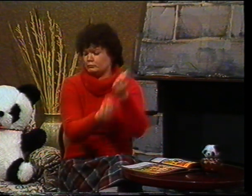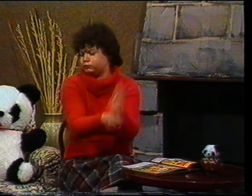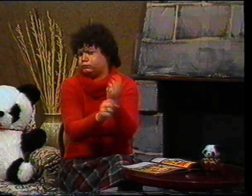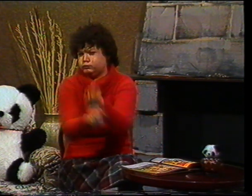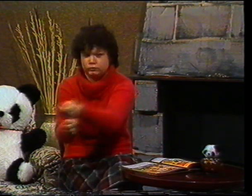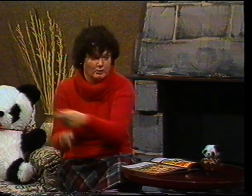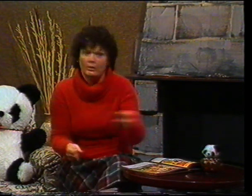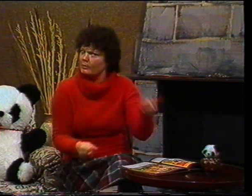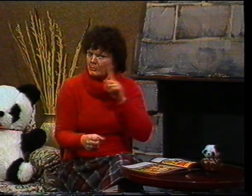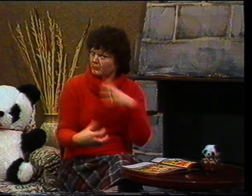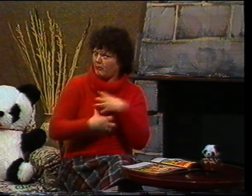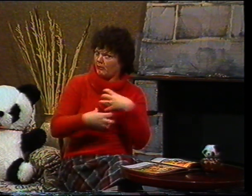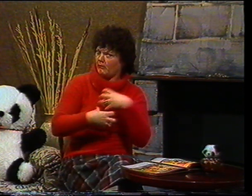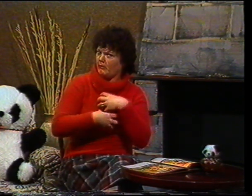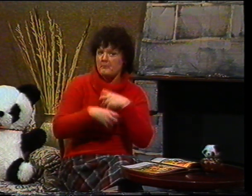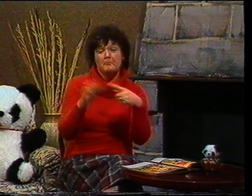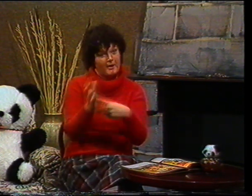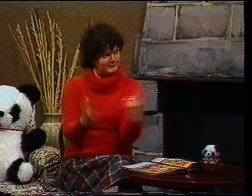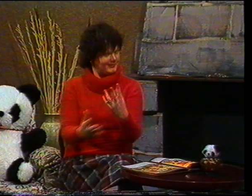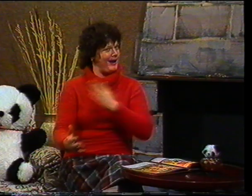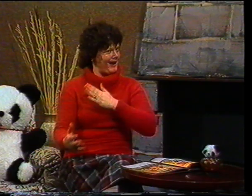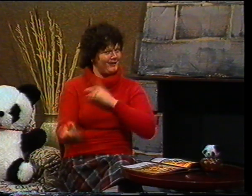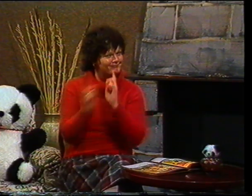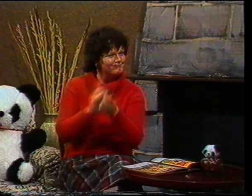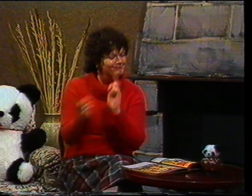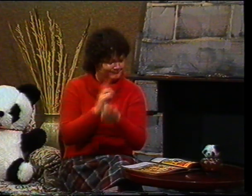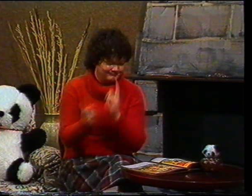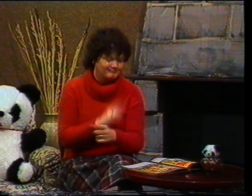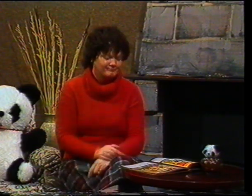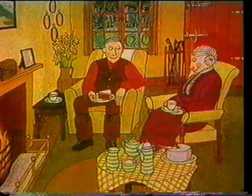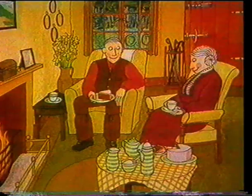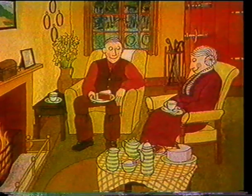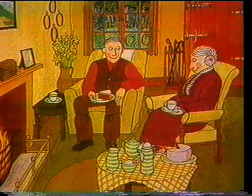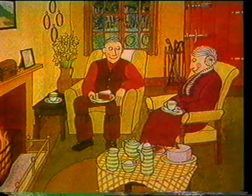of them. He was used to catching them, but the woman was terrified. But they liked talking to each other.